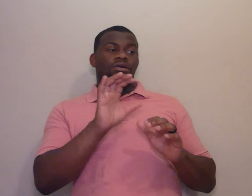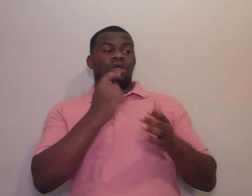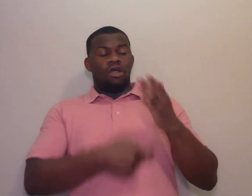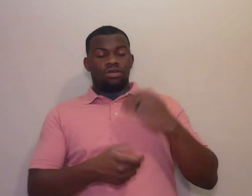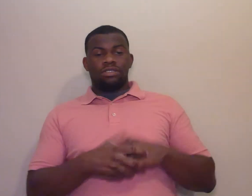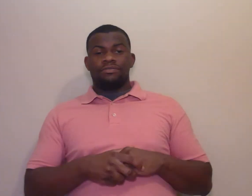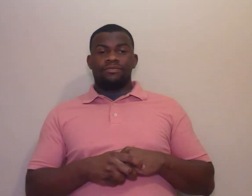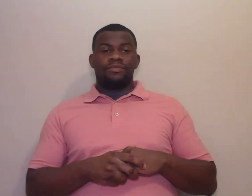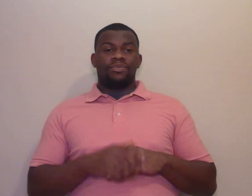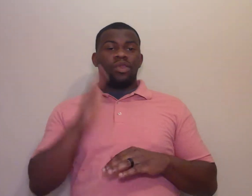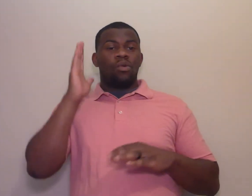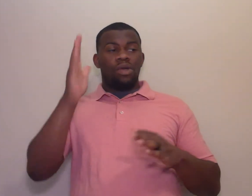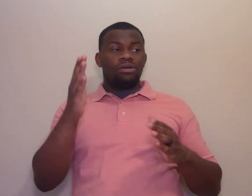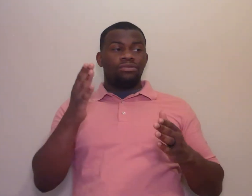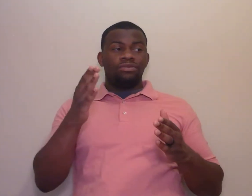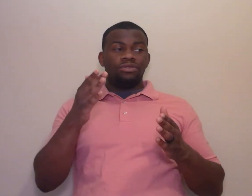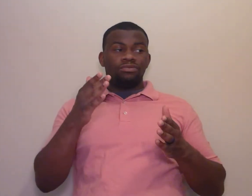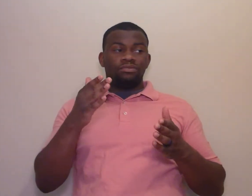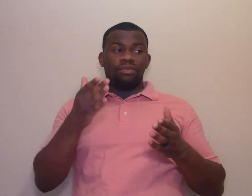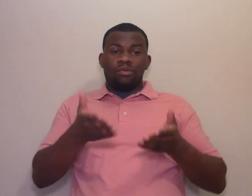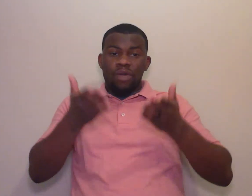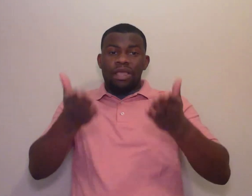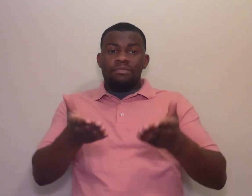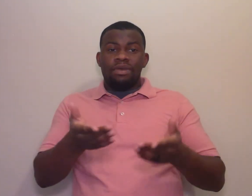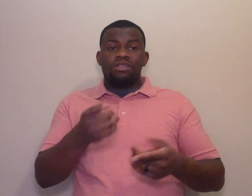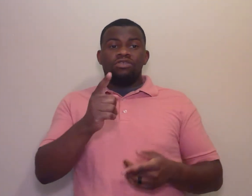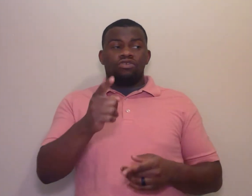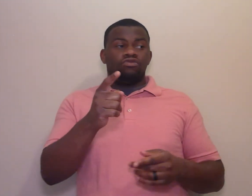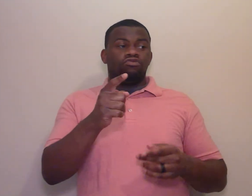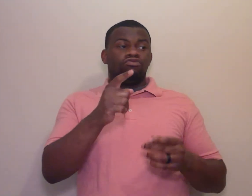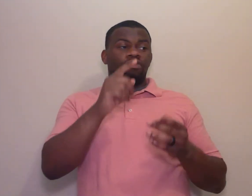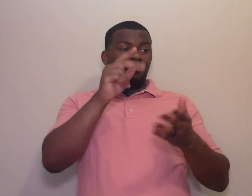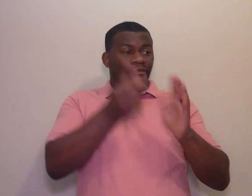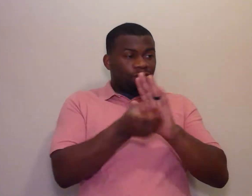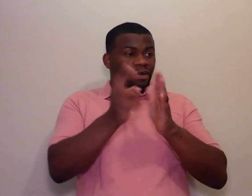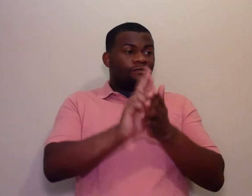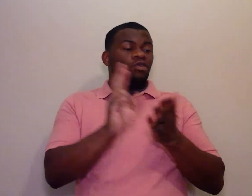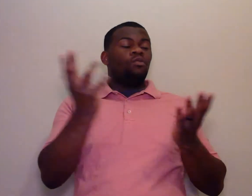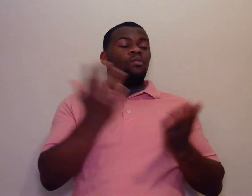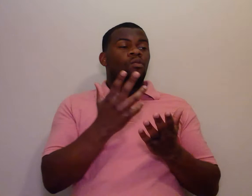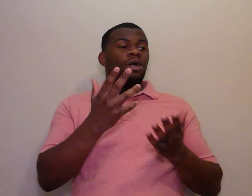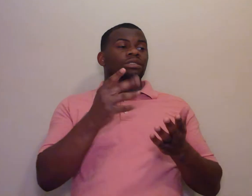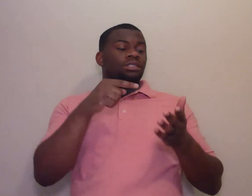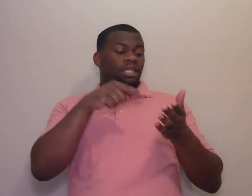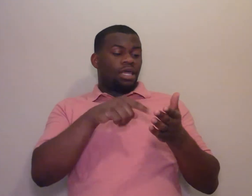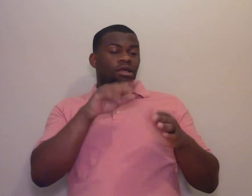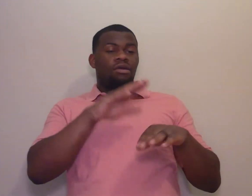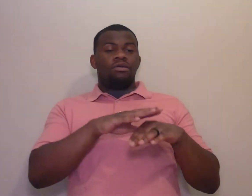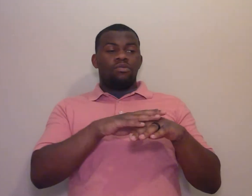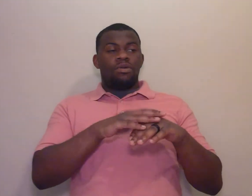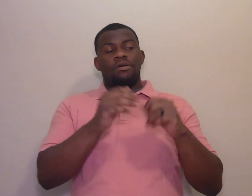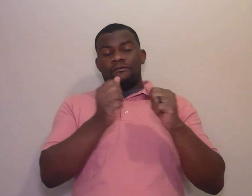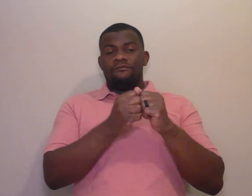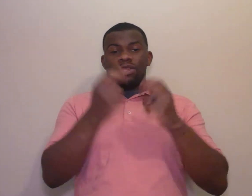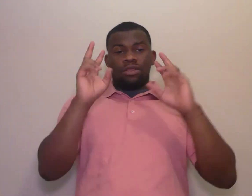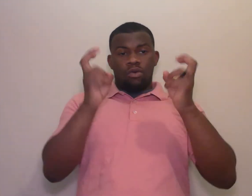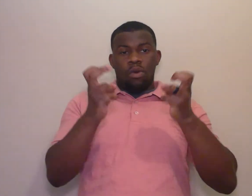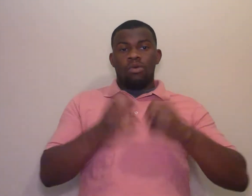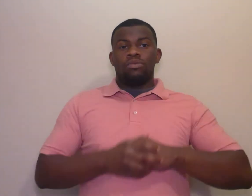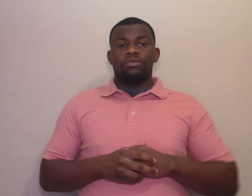you at least review what is covered on the plan through the enrollment site and request a no-obligation quote. If you are not interested, you